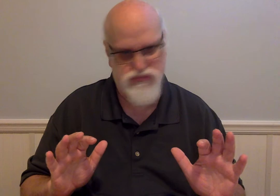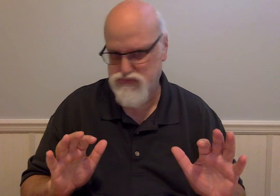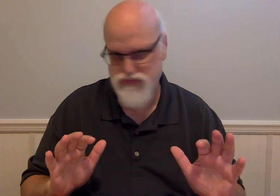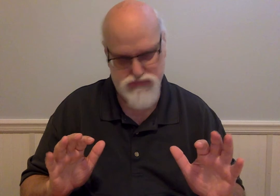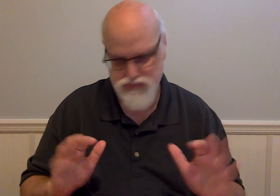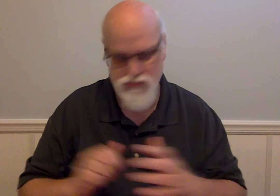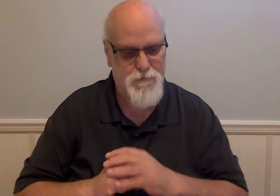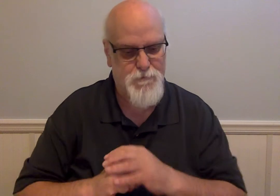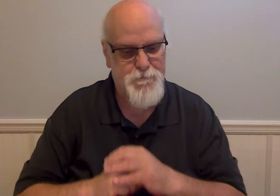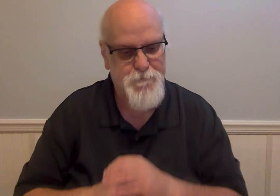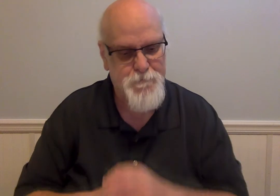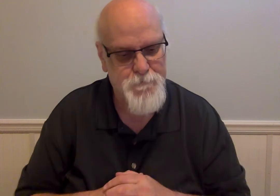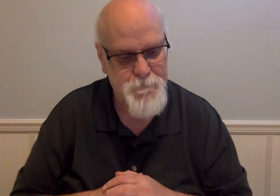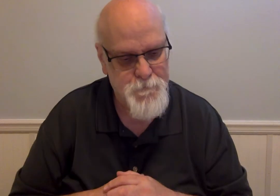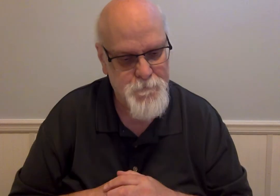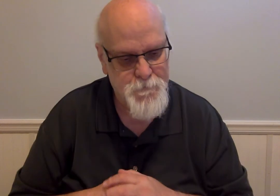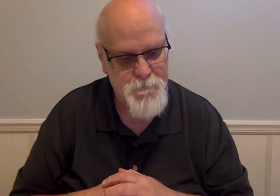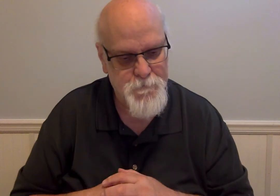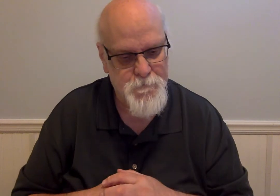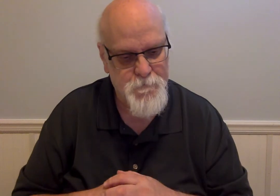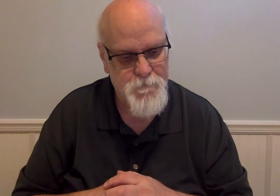So you're turning it away. Don't want.